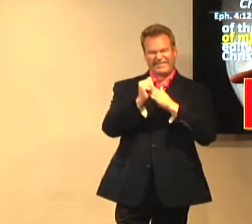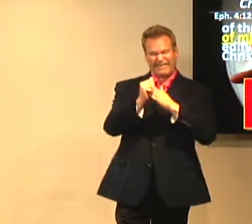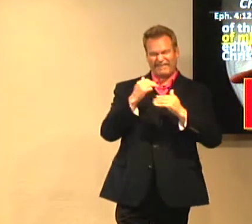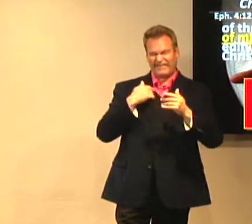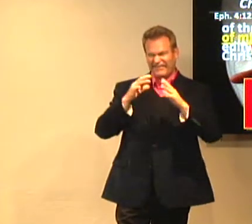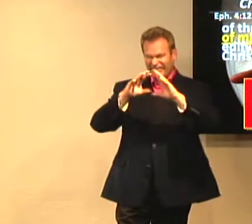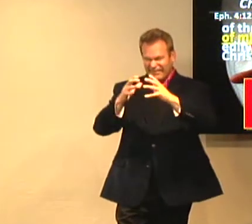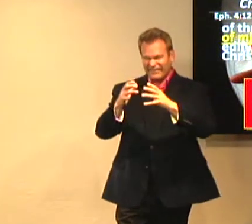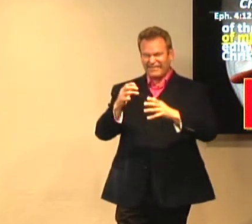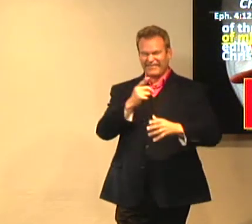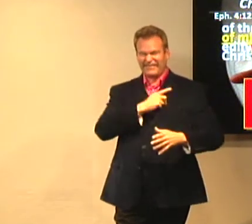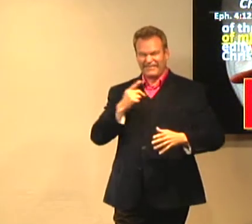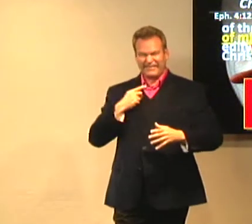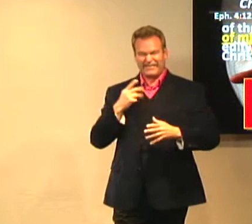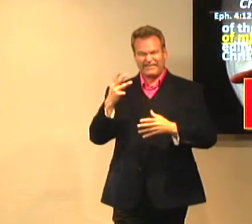Like a deacon, the elder, and leaders.